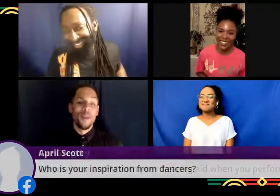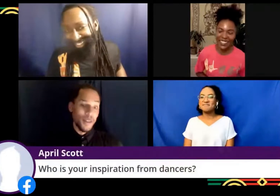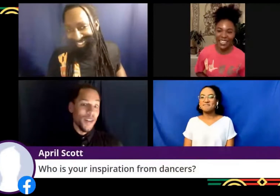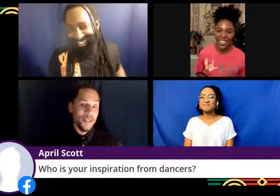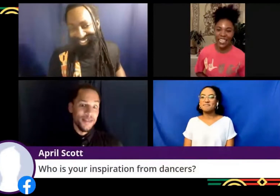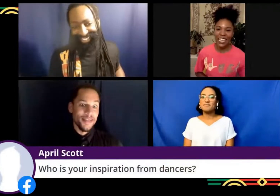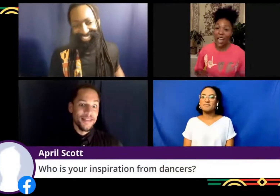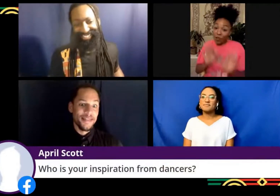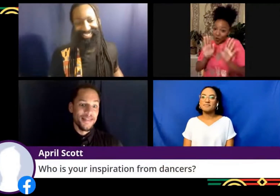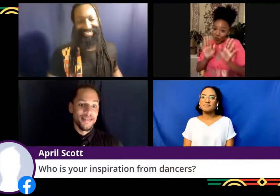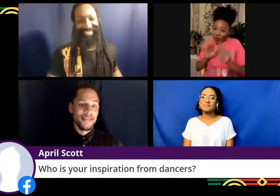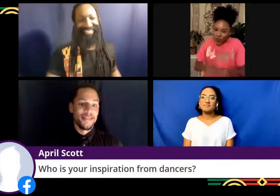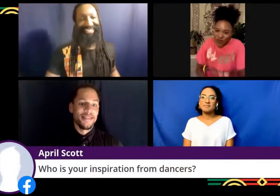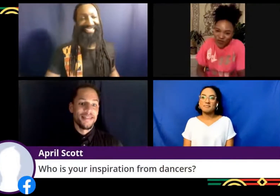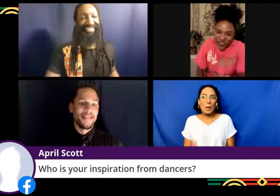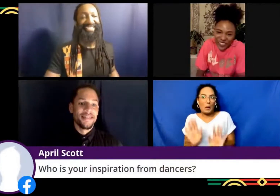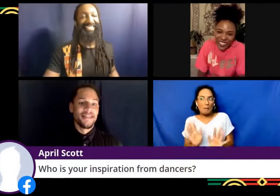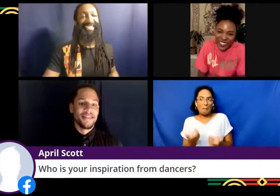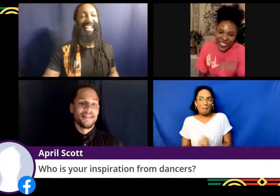I'm old, sorry.